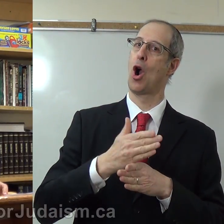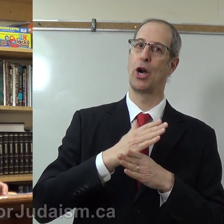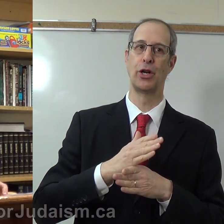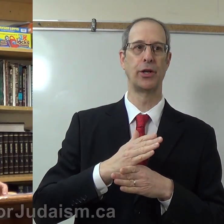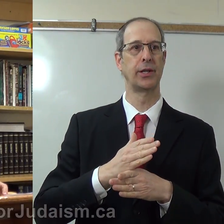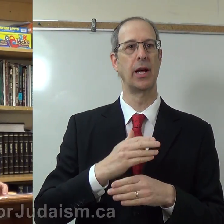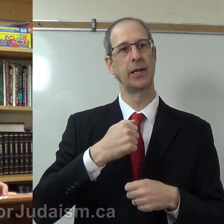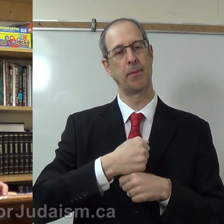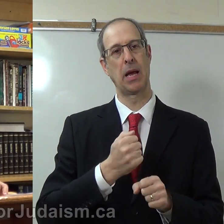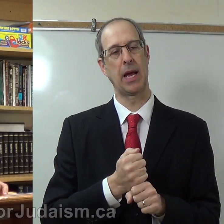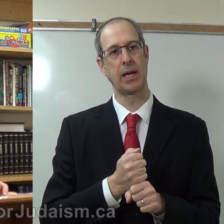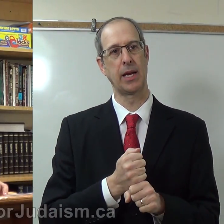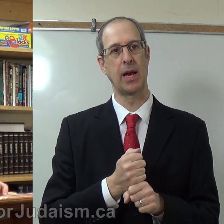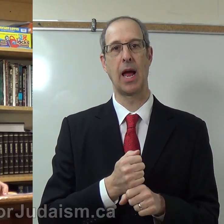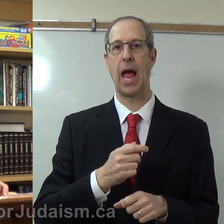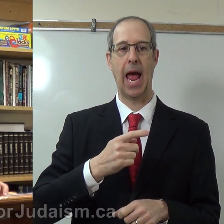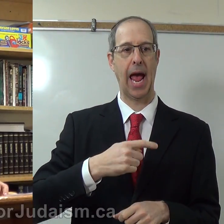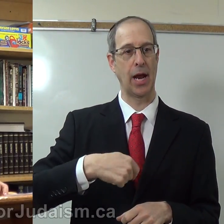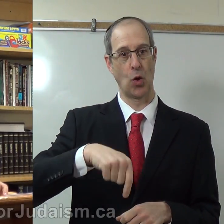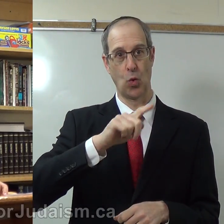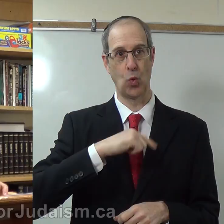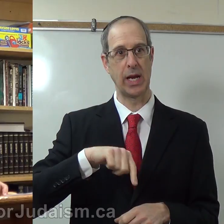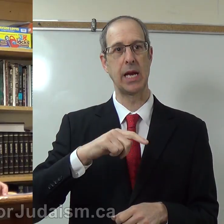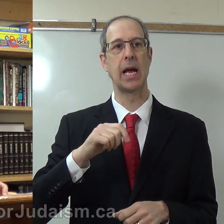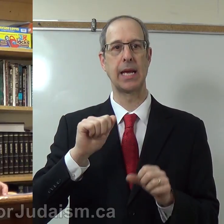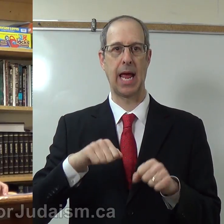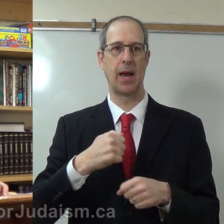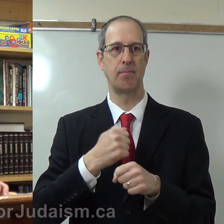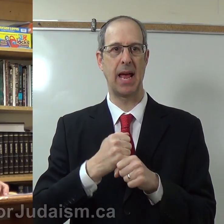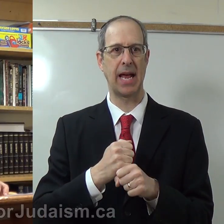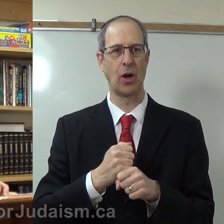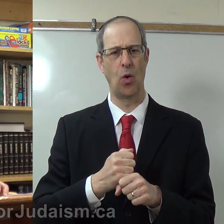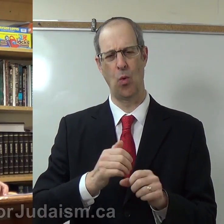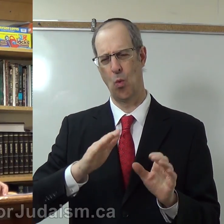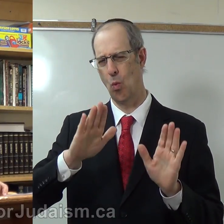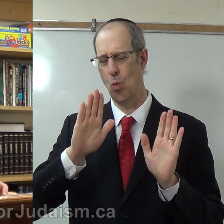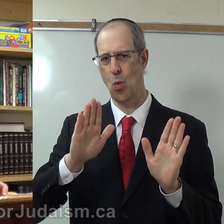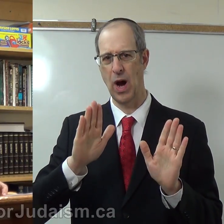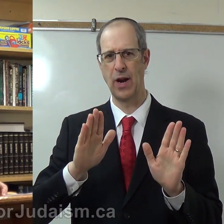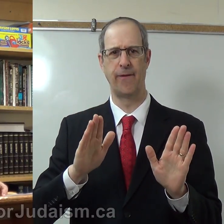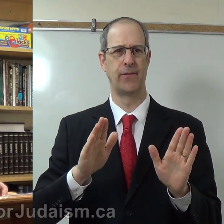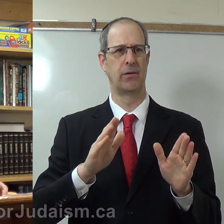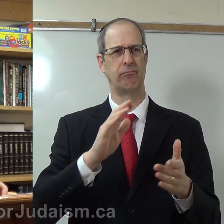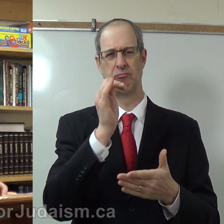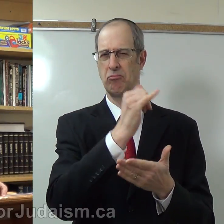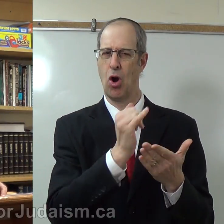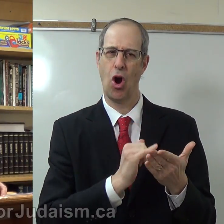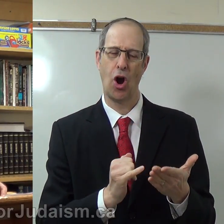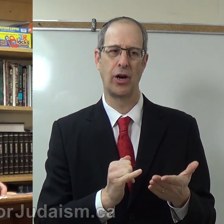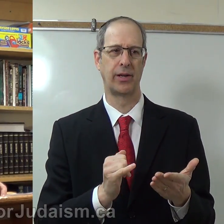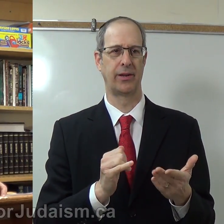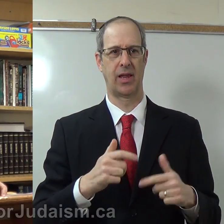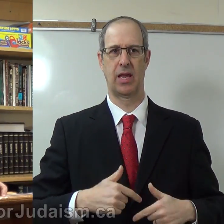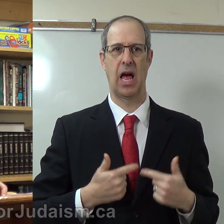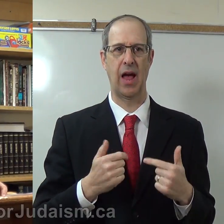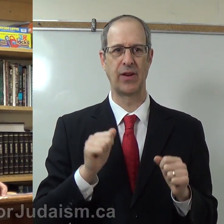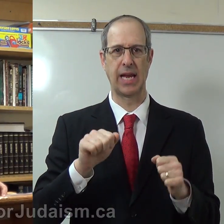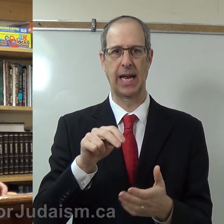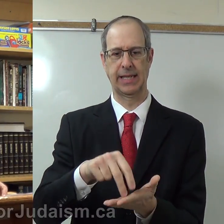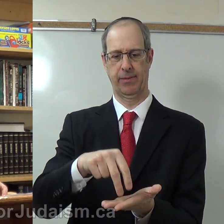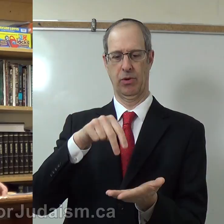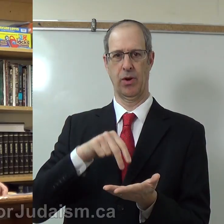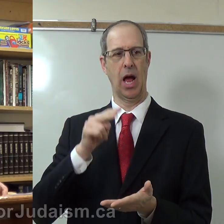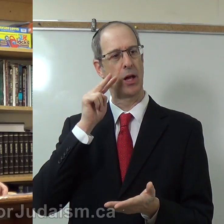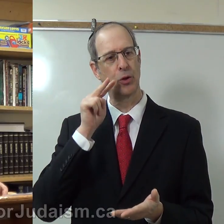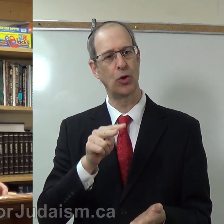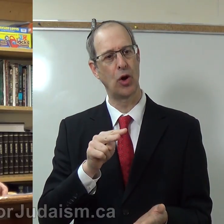to create a masterpiece. And if we do that, if we are able to step back and look at our